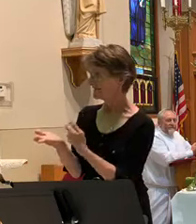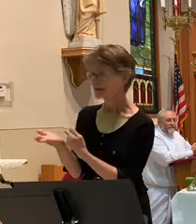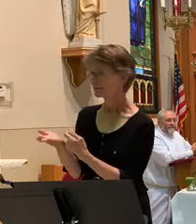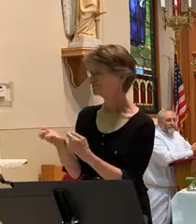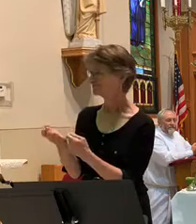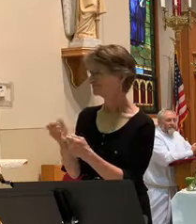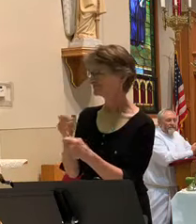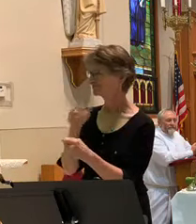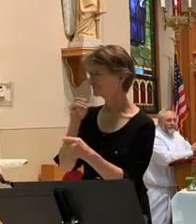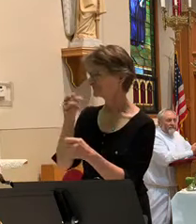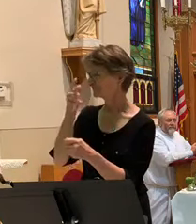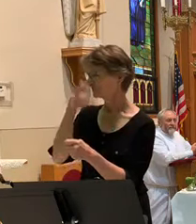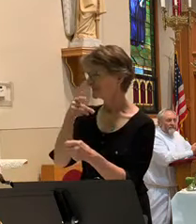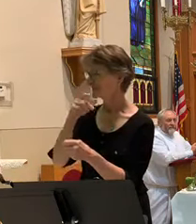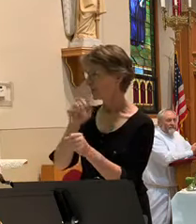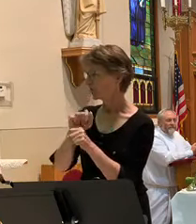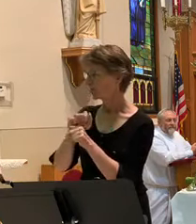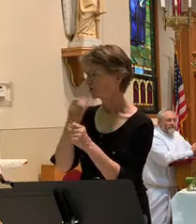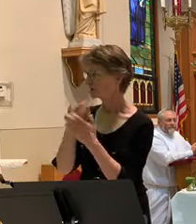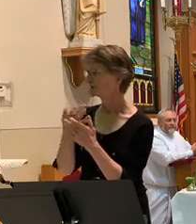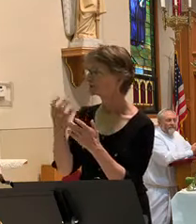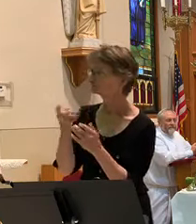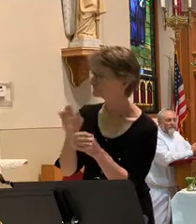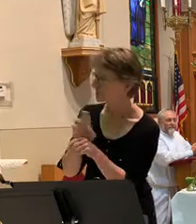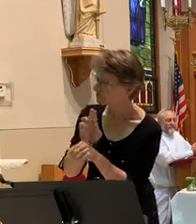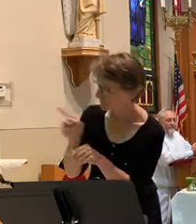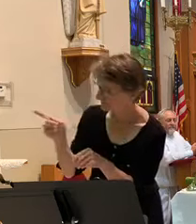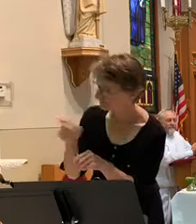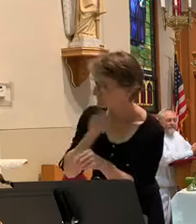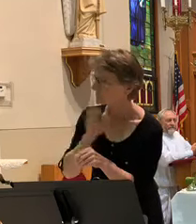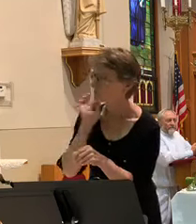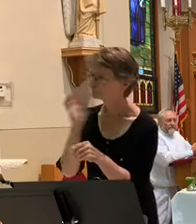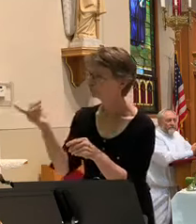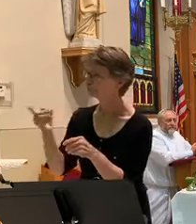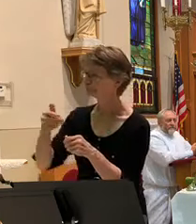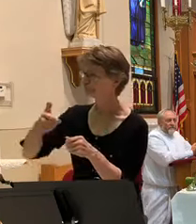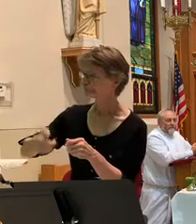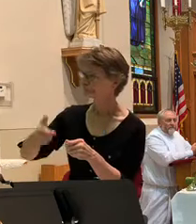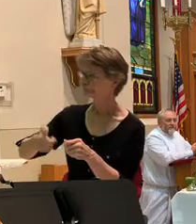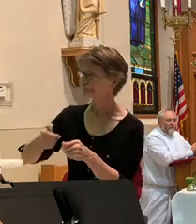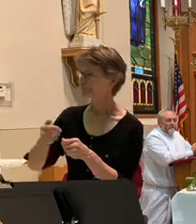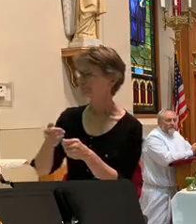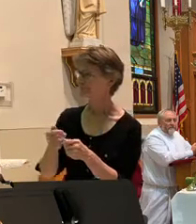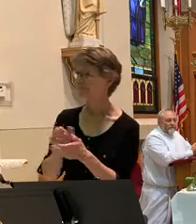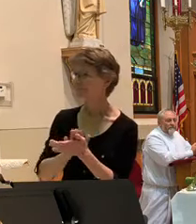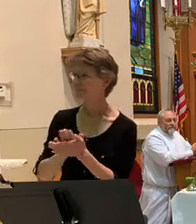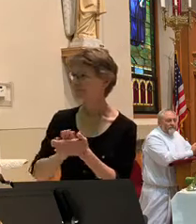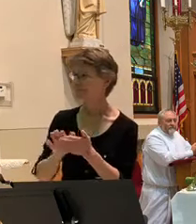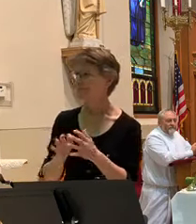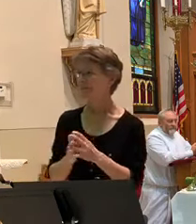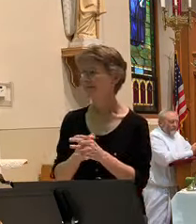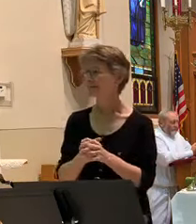So please, if you don't have your own, to use the hand sanitizer stations as you come forward.